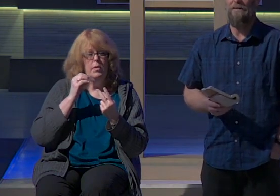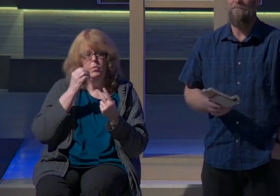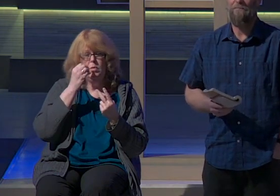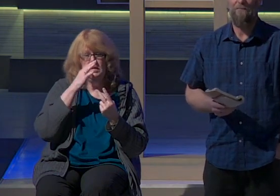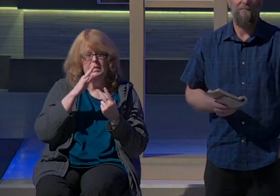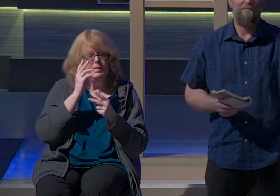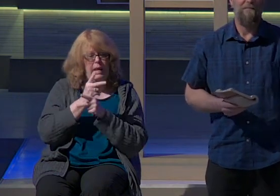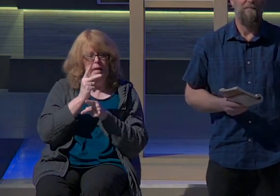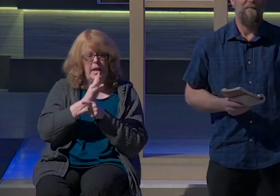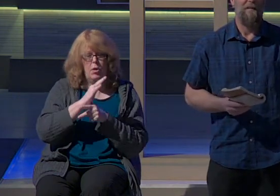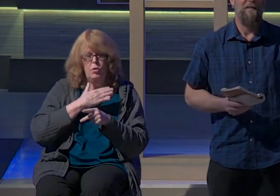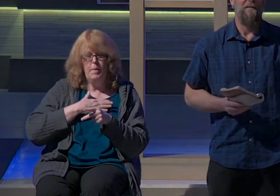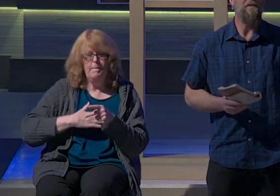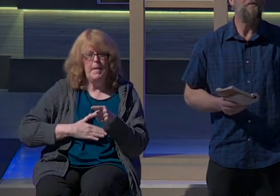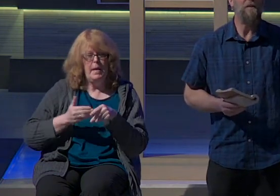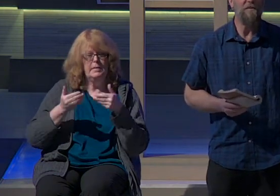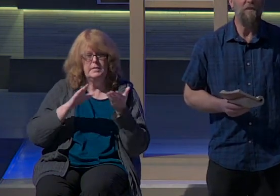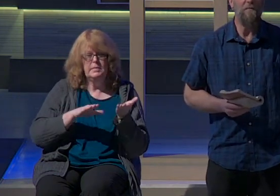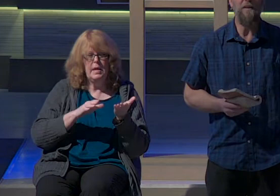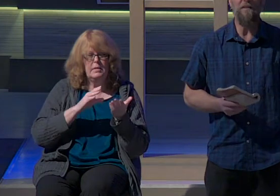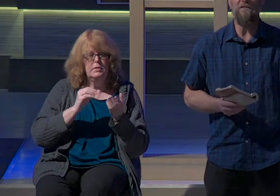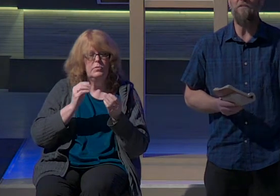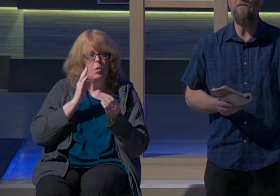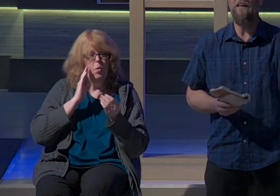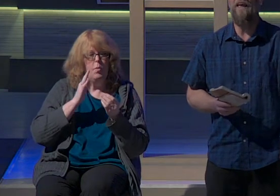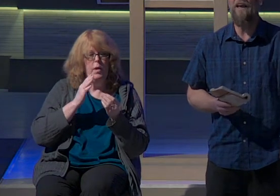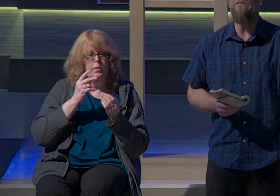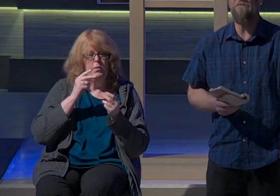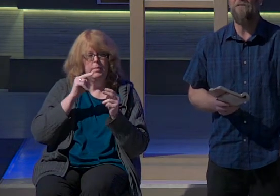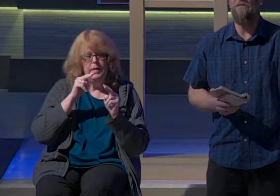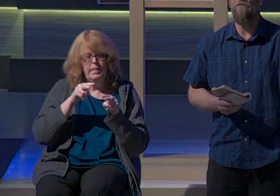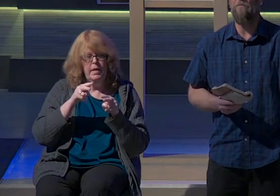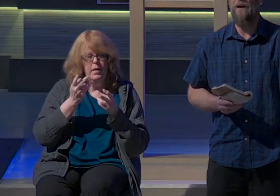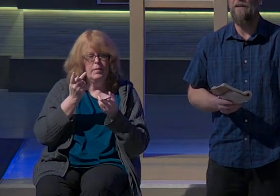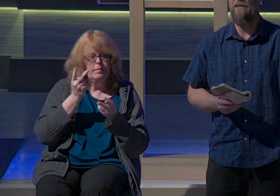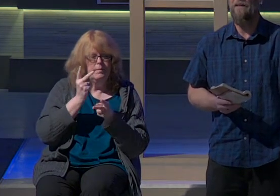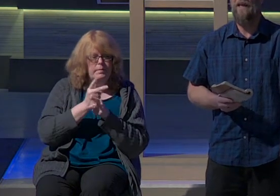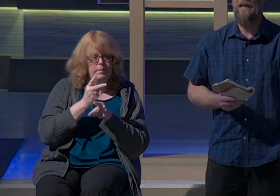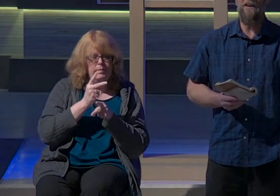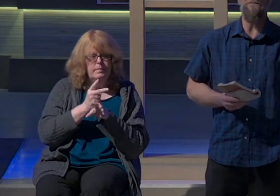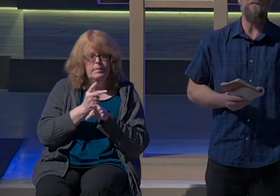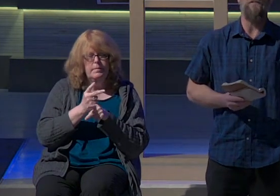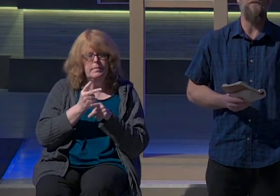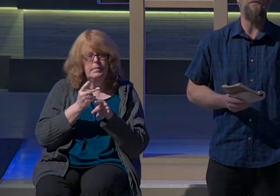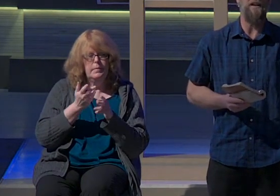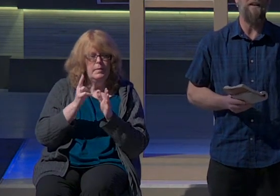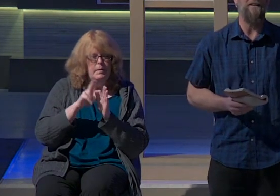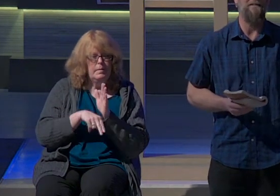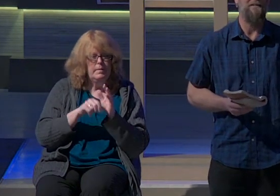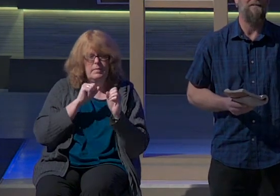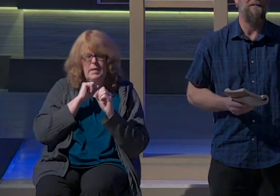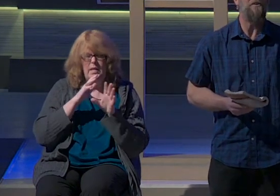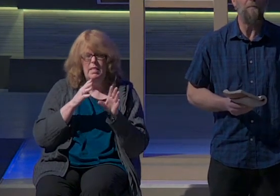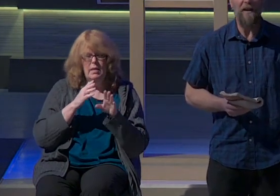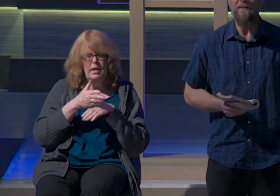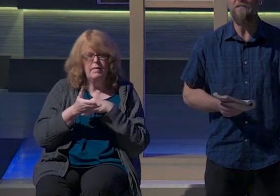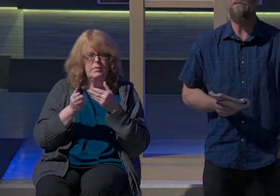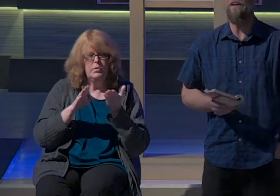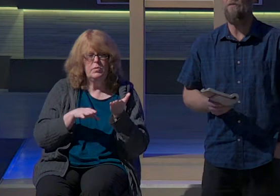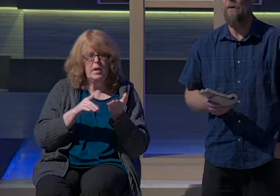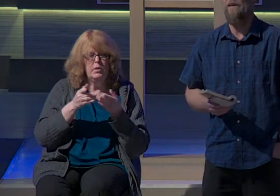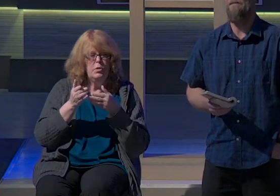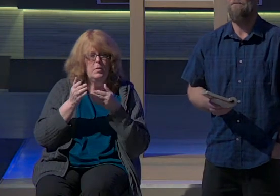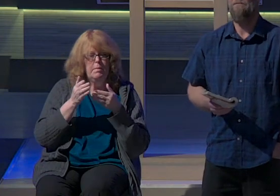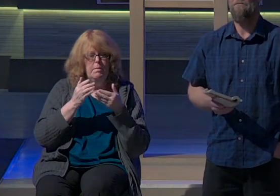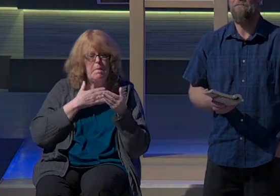body, that no one is going to be there to look after your body after you die. Your body gets